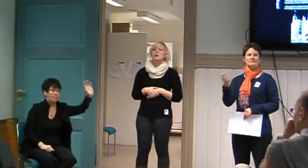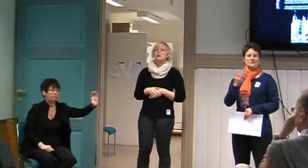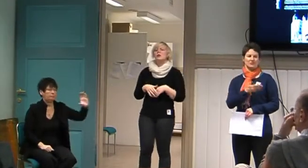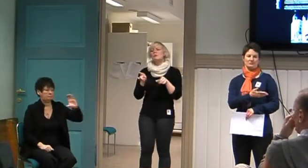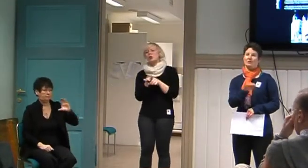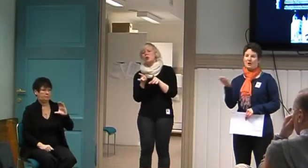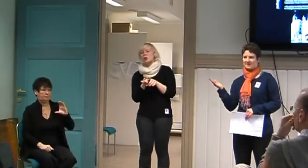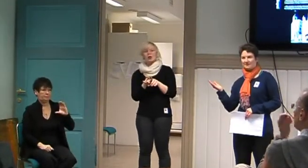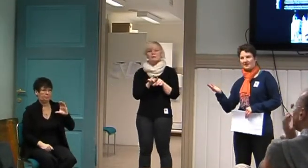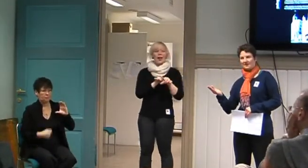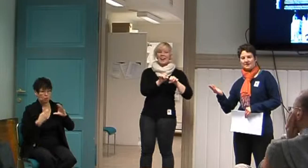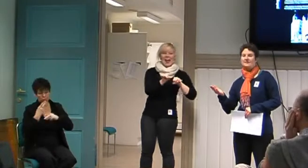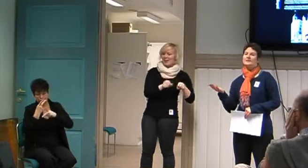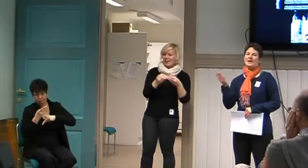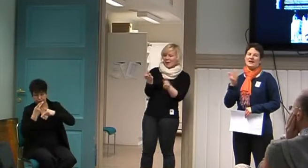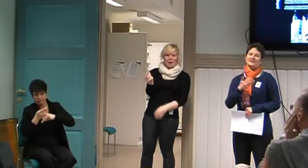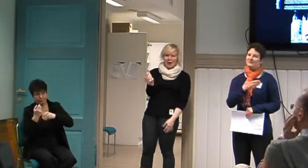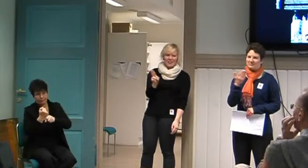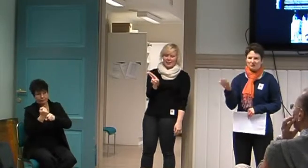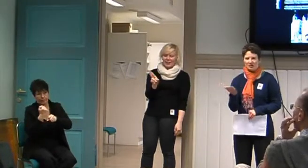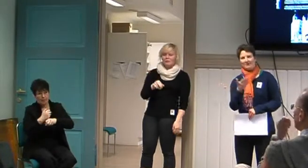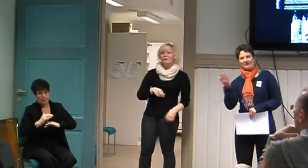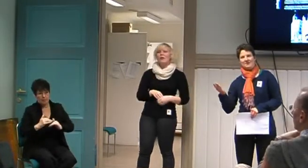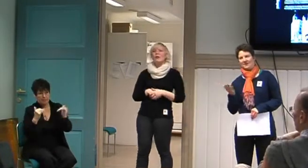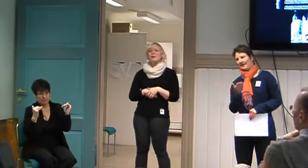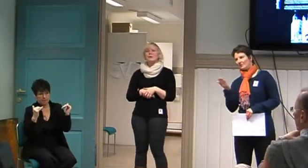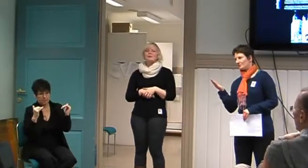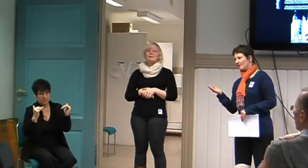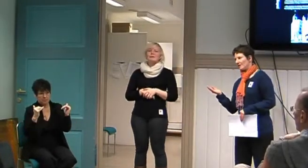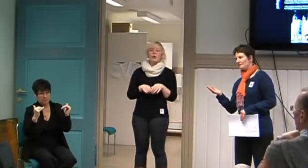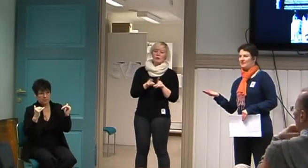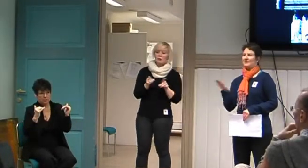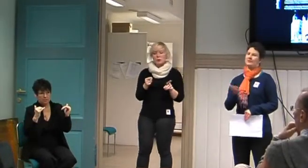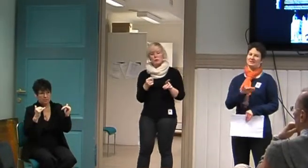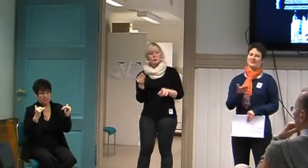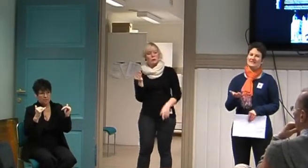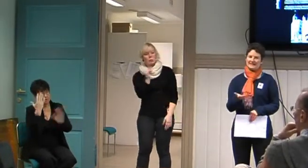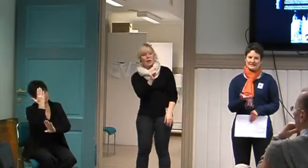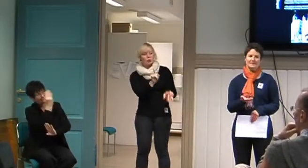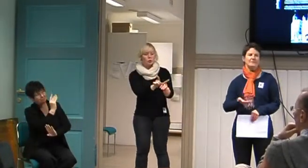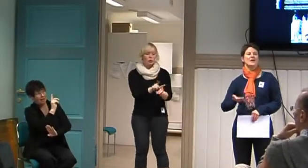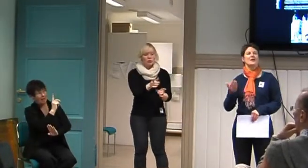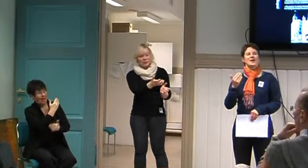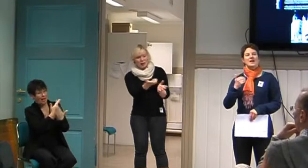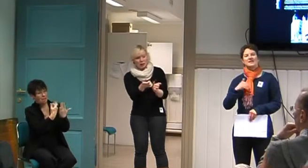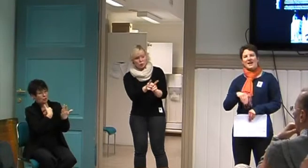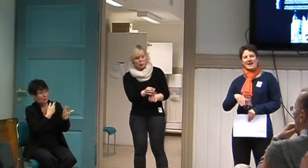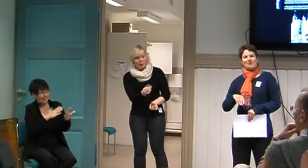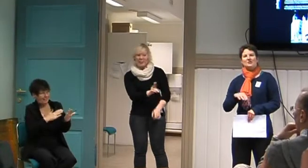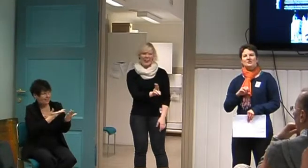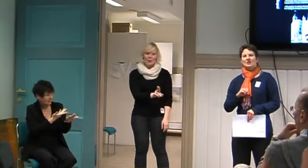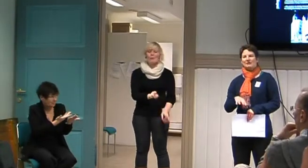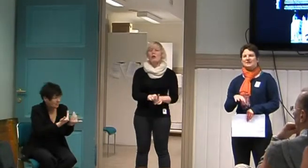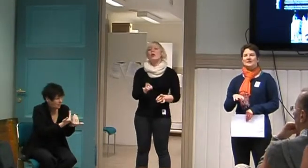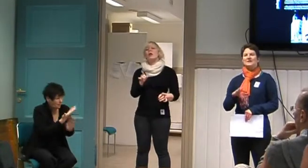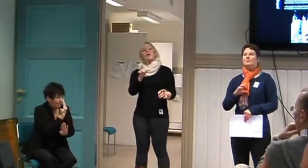money to look after the palaces, and each year we have to say how much money we think we're going to need, now